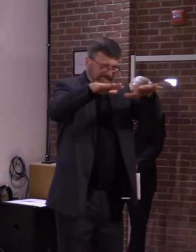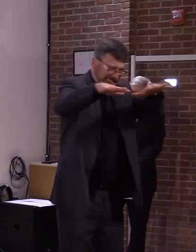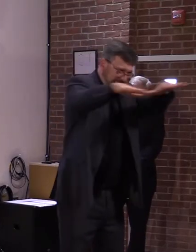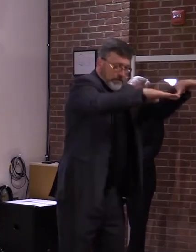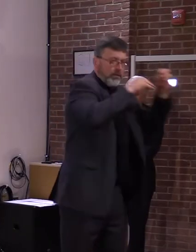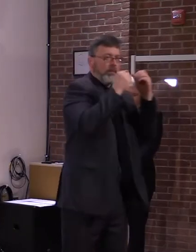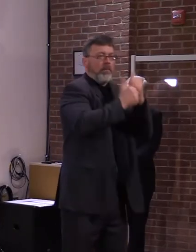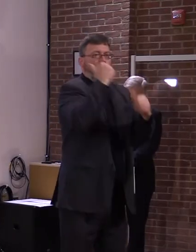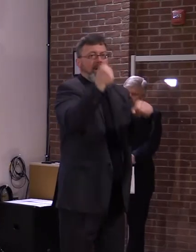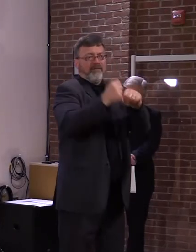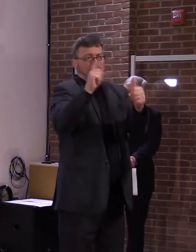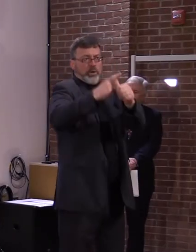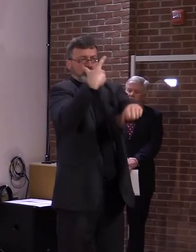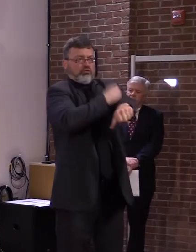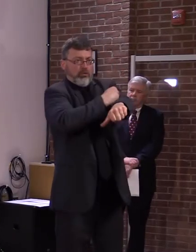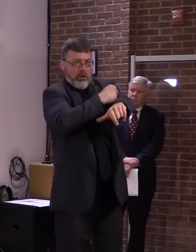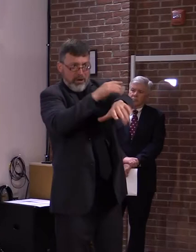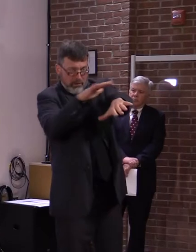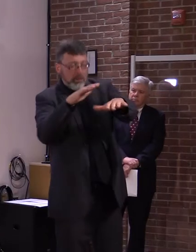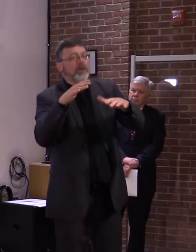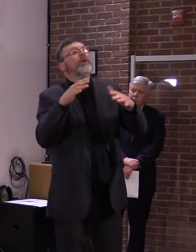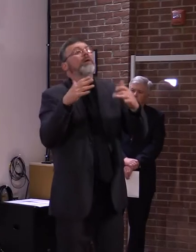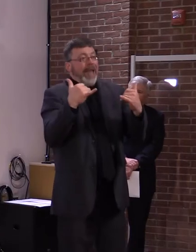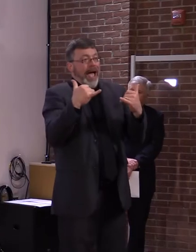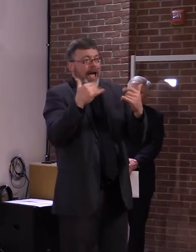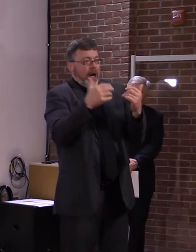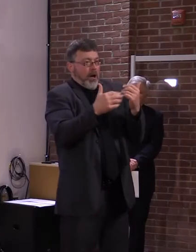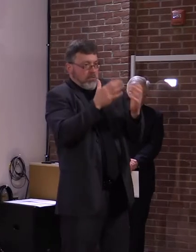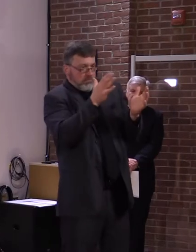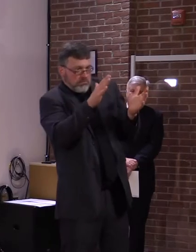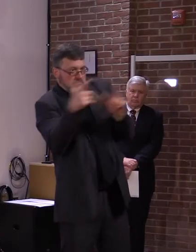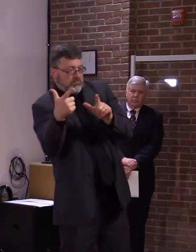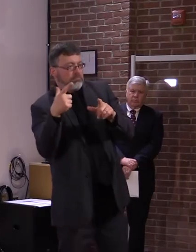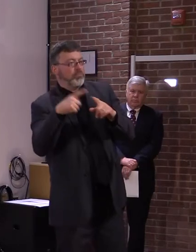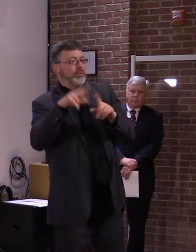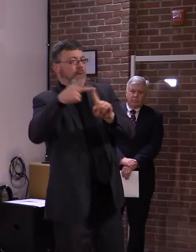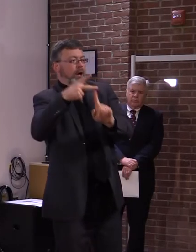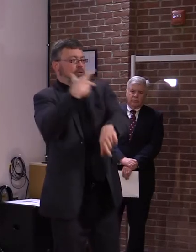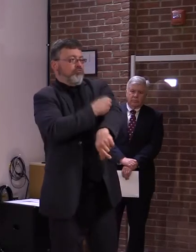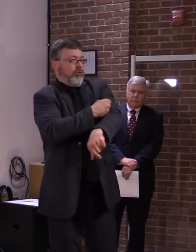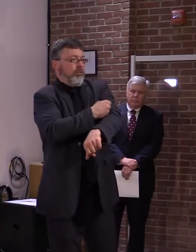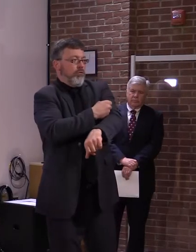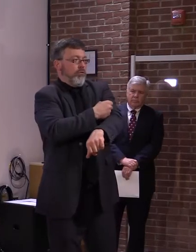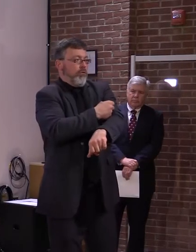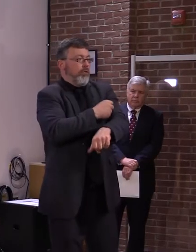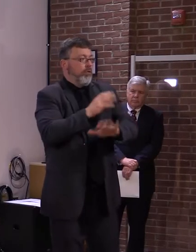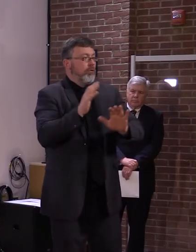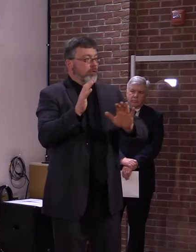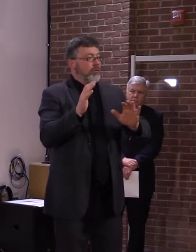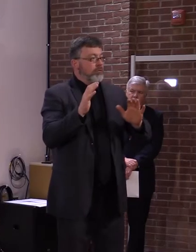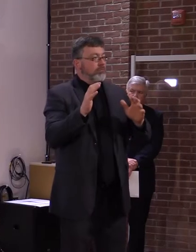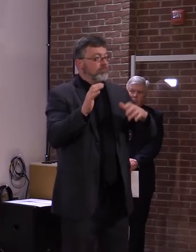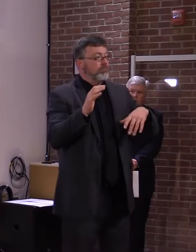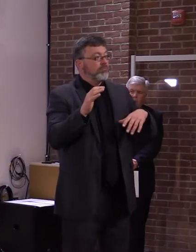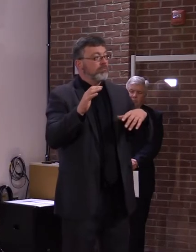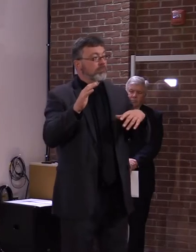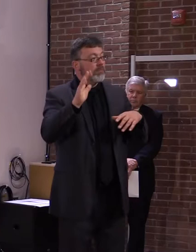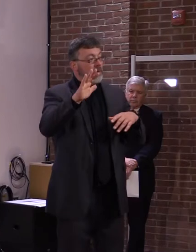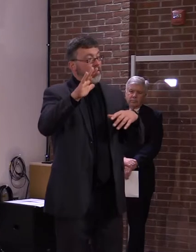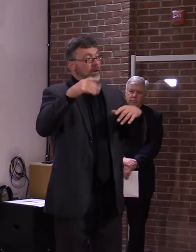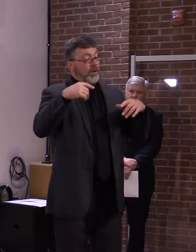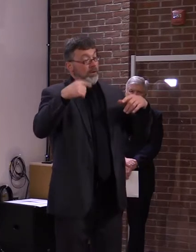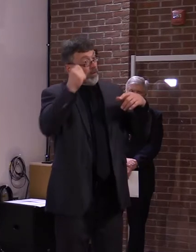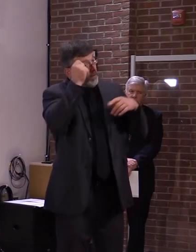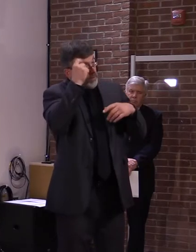to the White House and others, leaders, advocating for us to be able to share some of